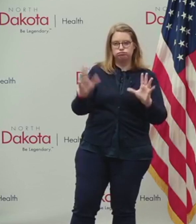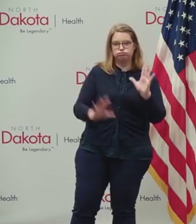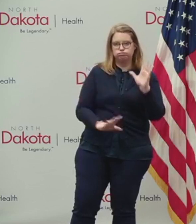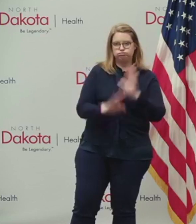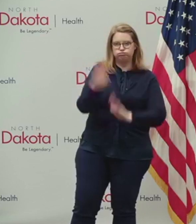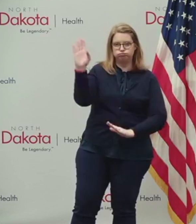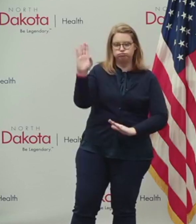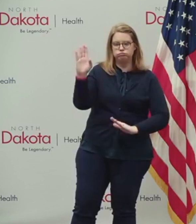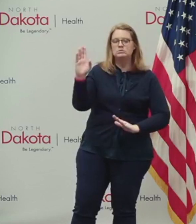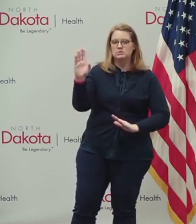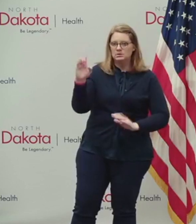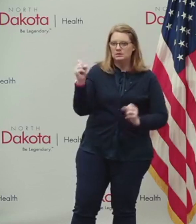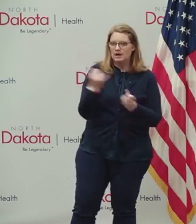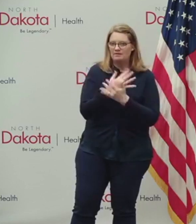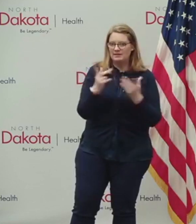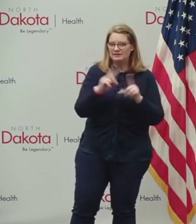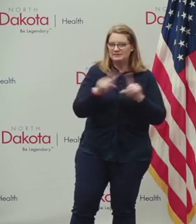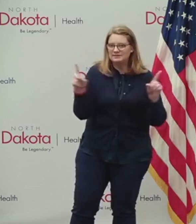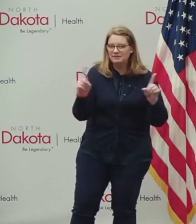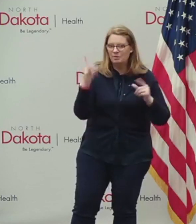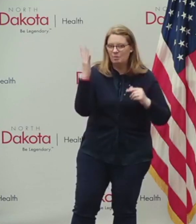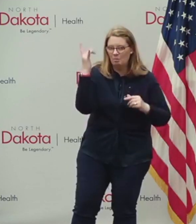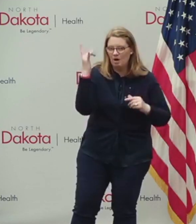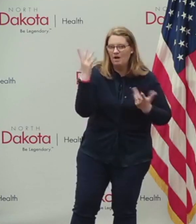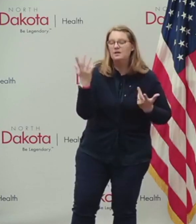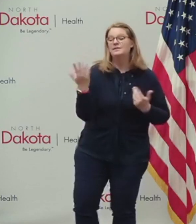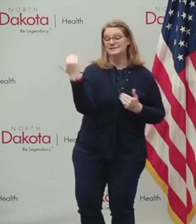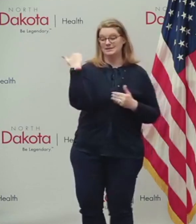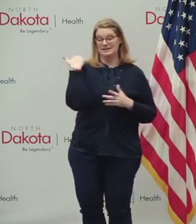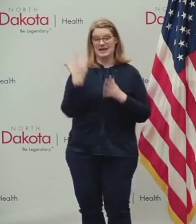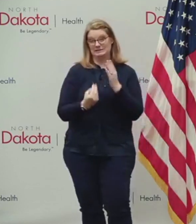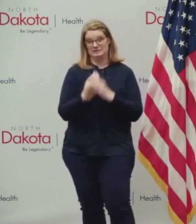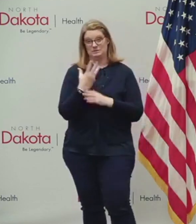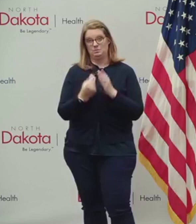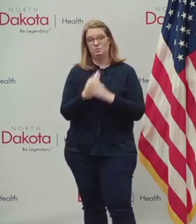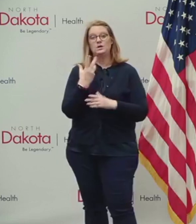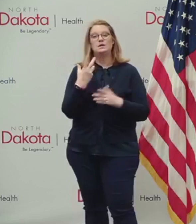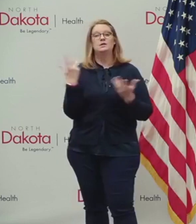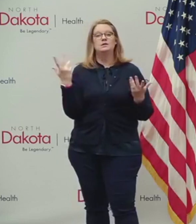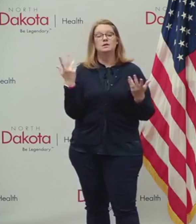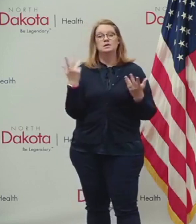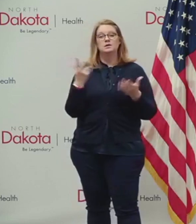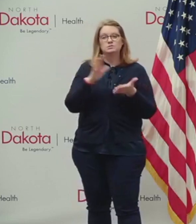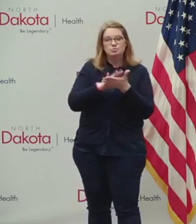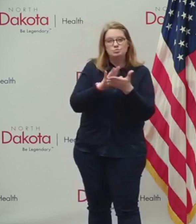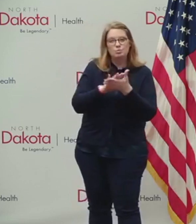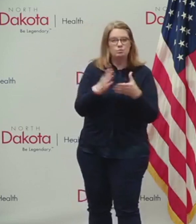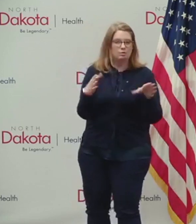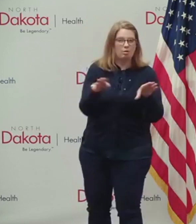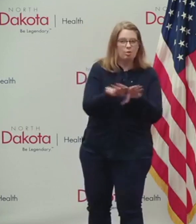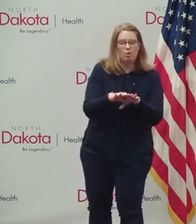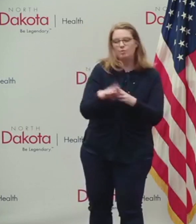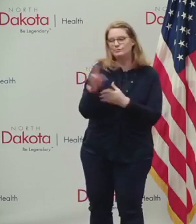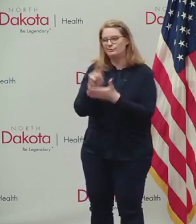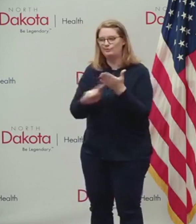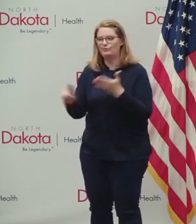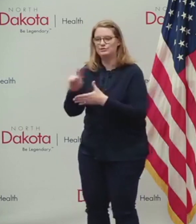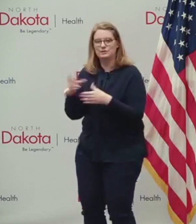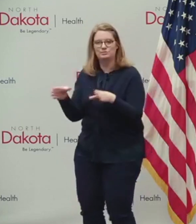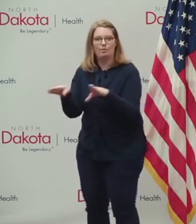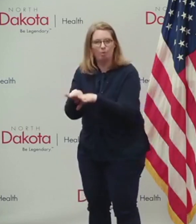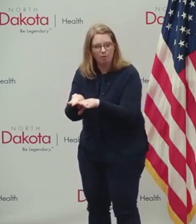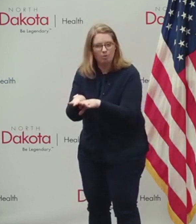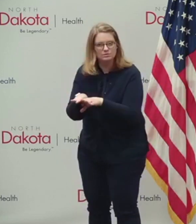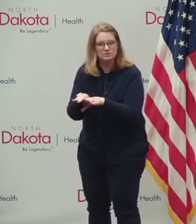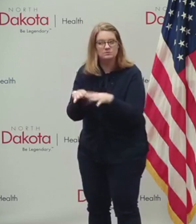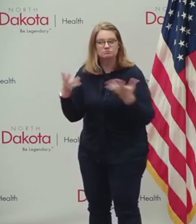things are different because last spring we had schools were closed, universities were closed,